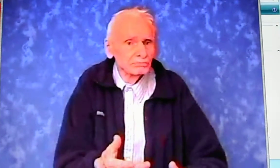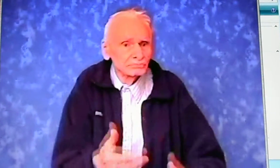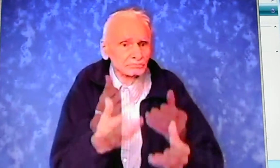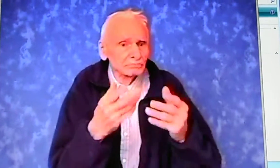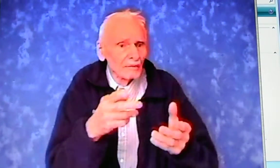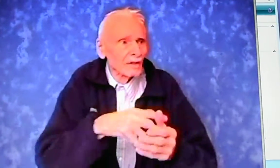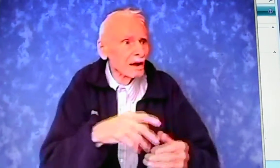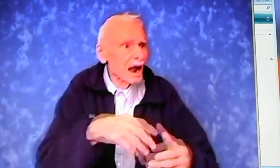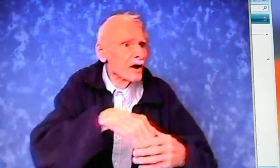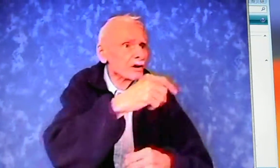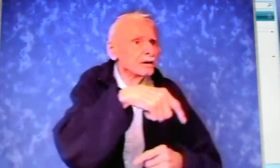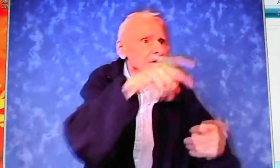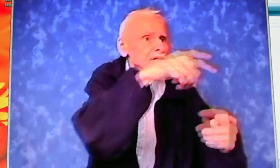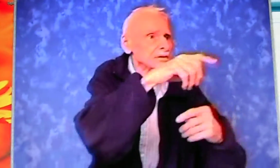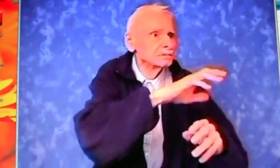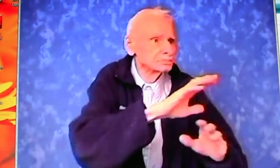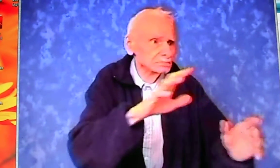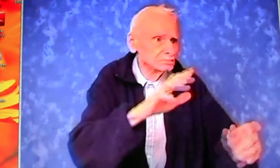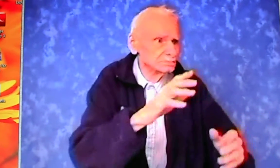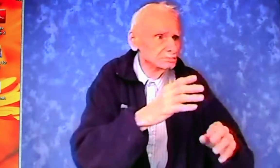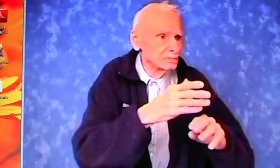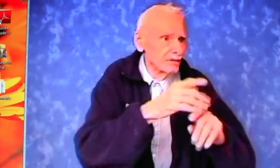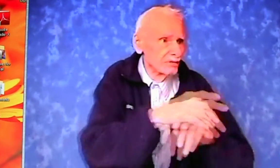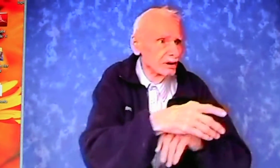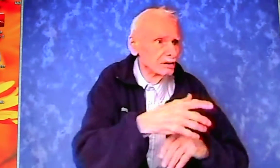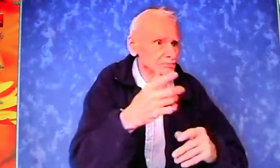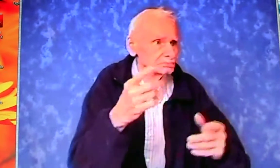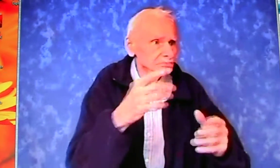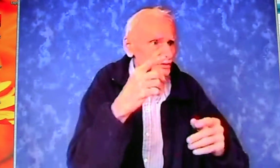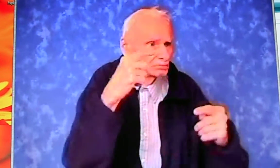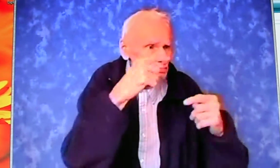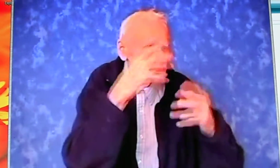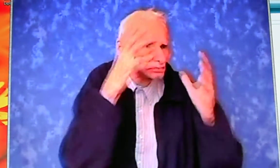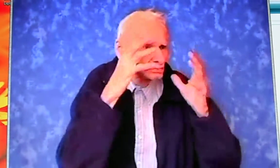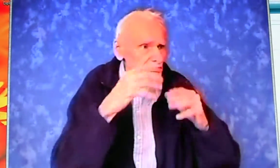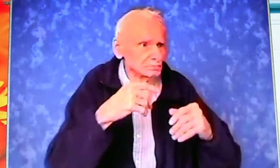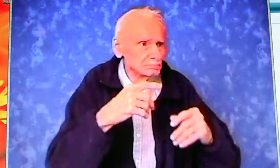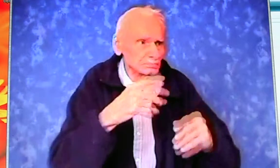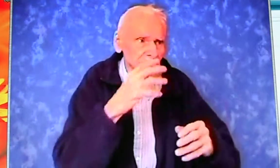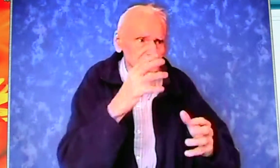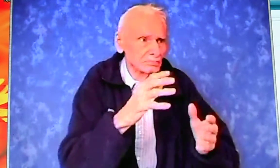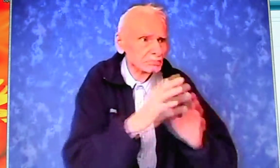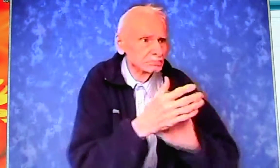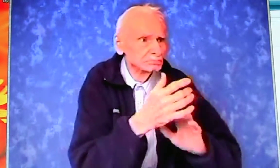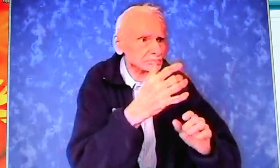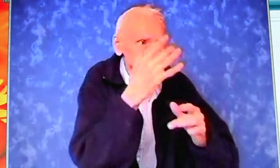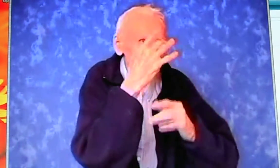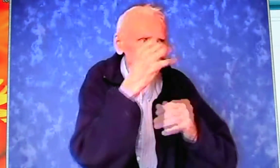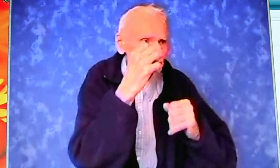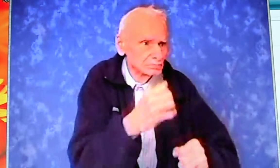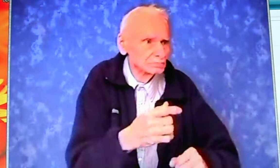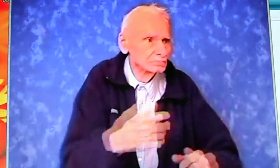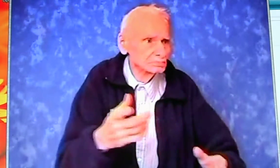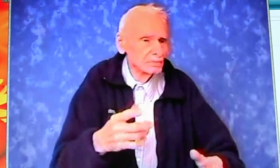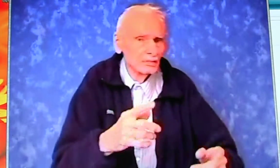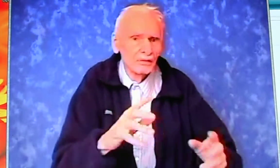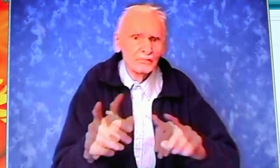When I was still a young child, I became sick. And I had gone outside to play and the weather was bad.